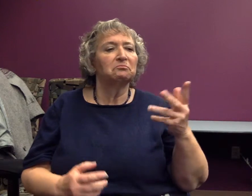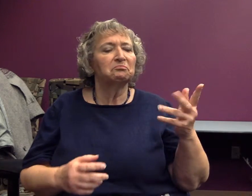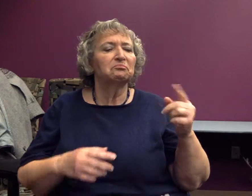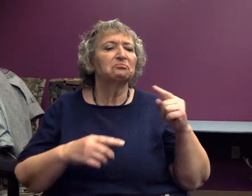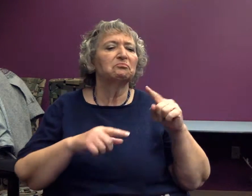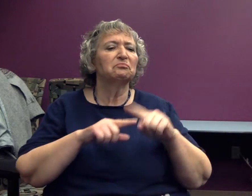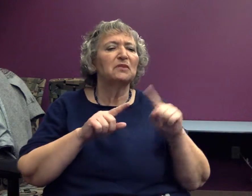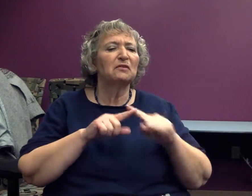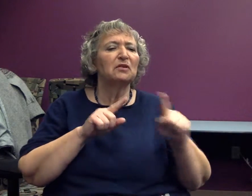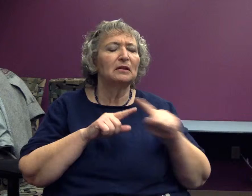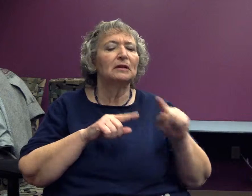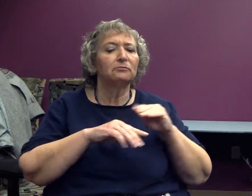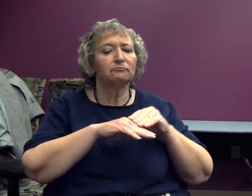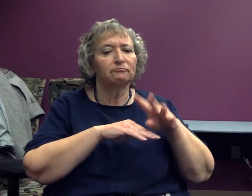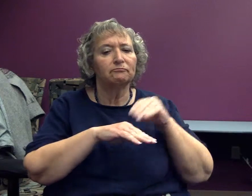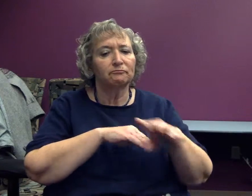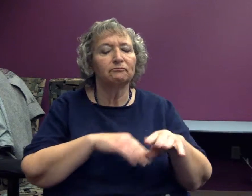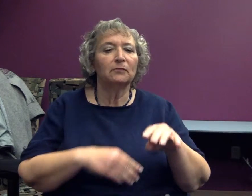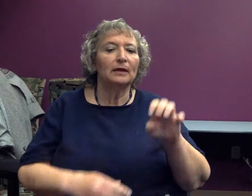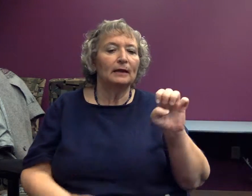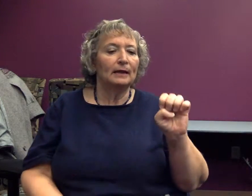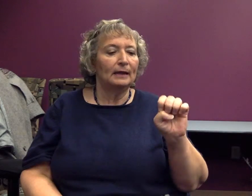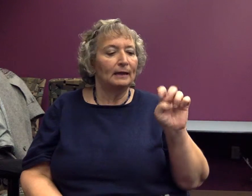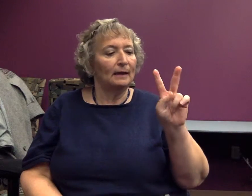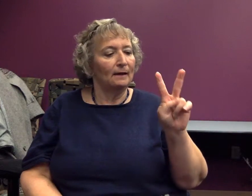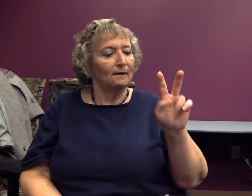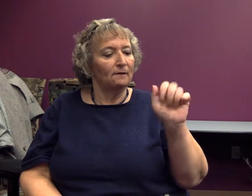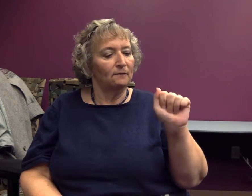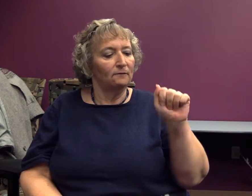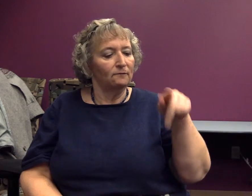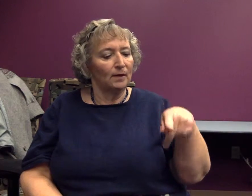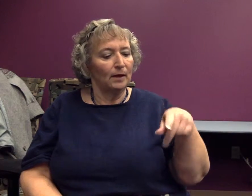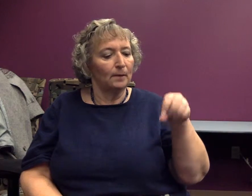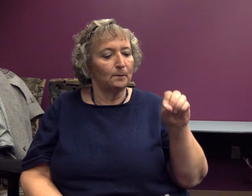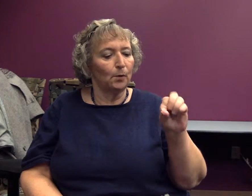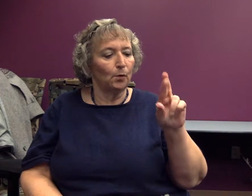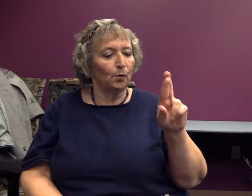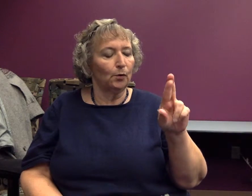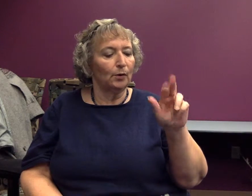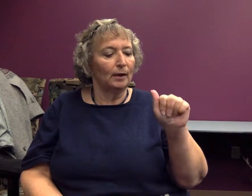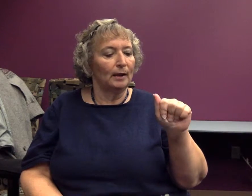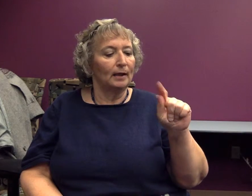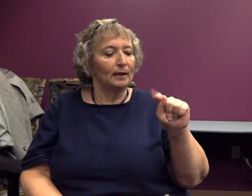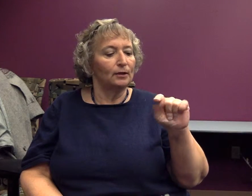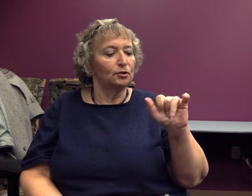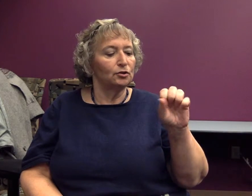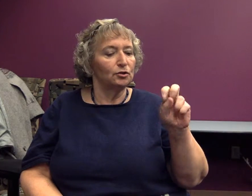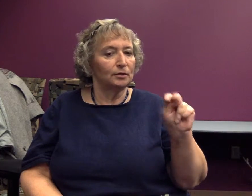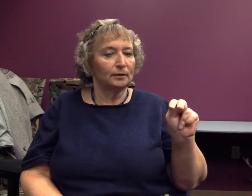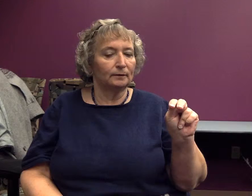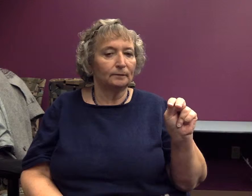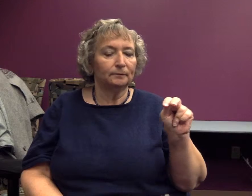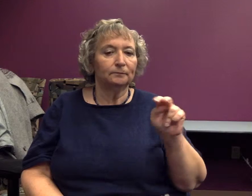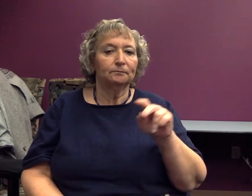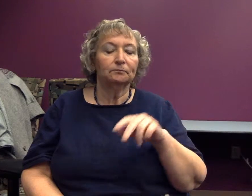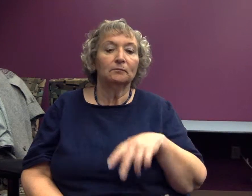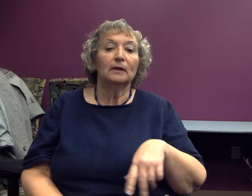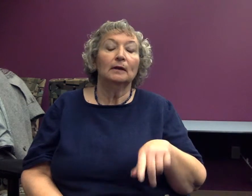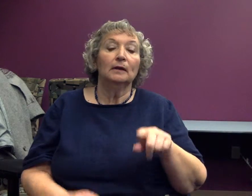Is everybody got this? Okay. Other term, the 2 major ones, we're looking at evaporation, and this is the second one,